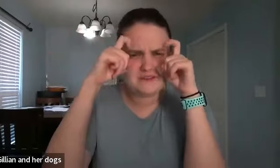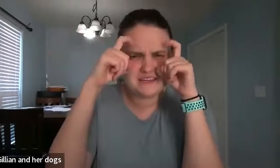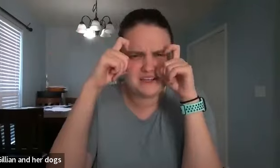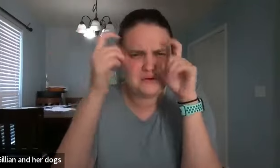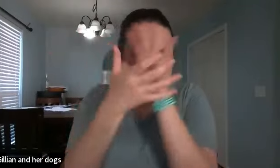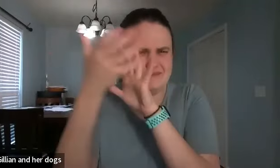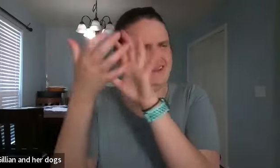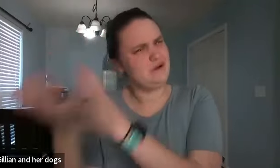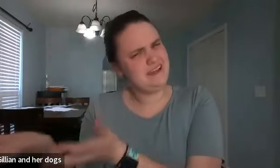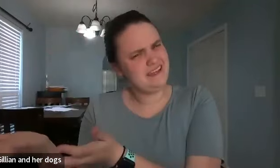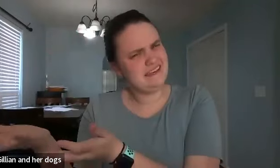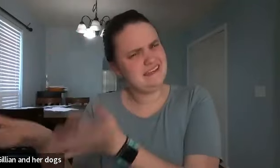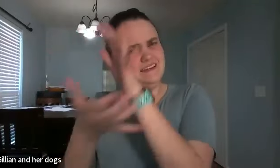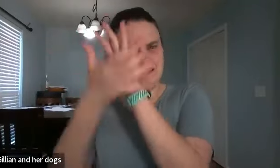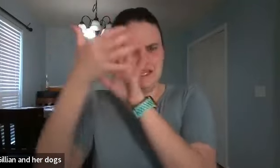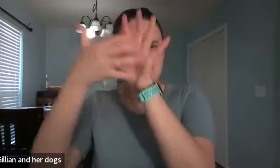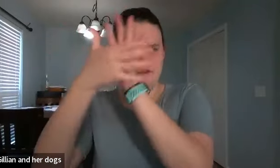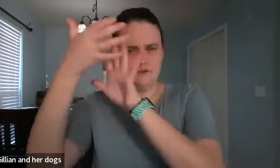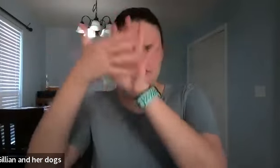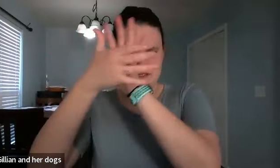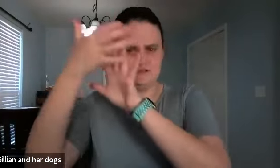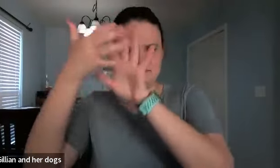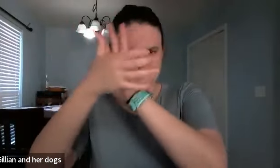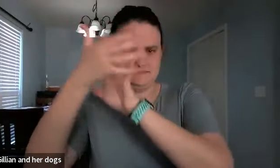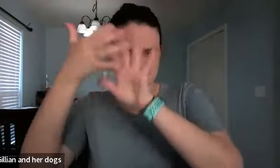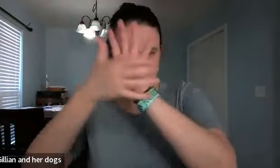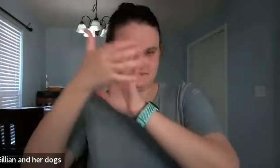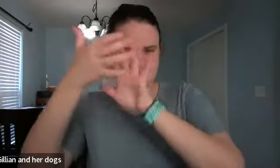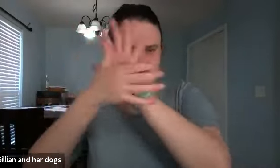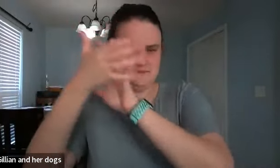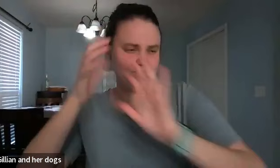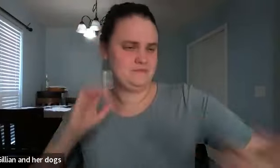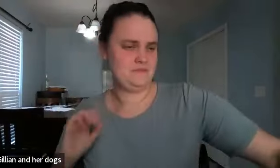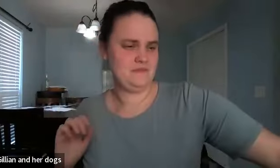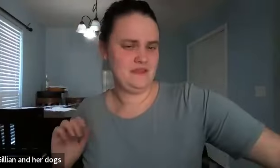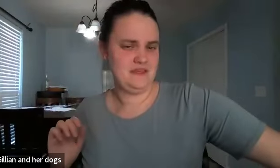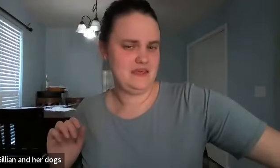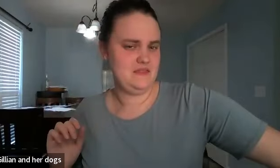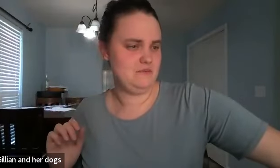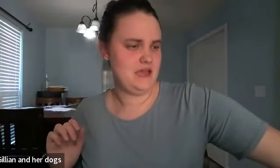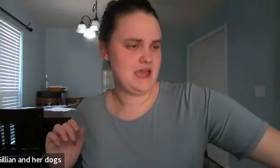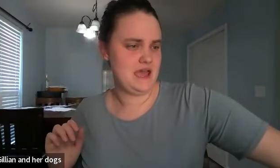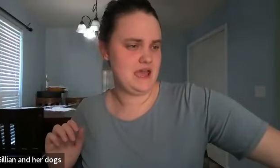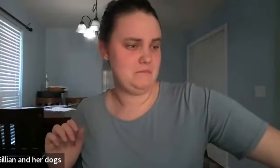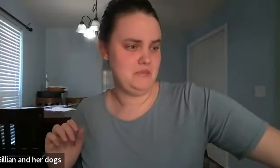kind of go in, like, I'm like, what? Confused. And then we had